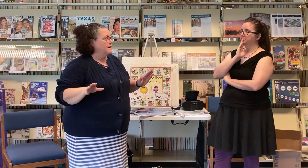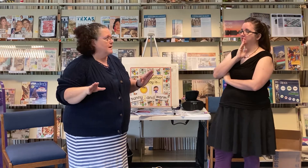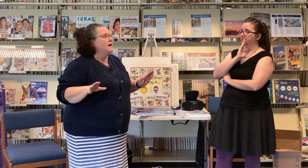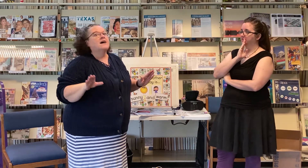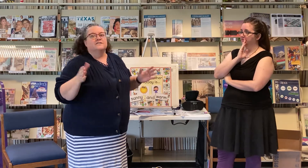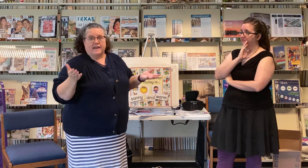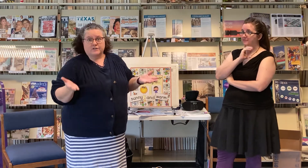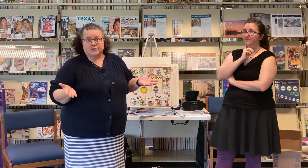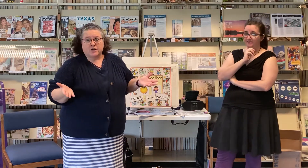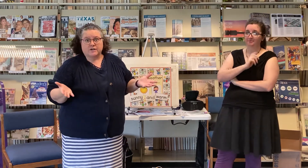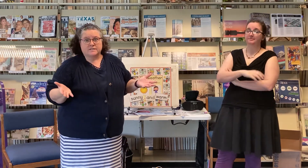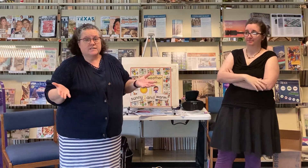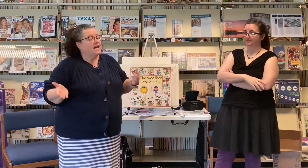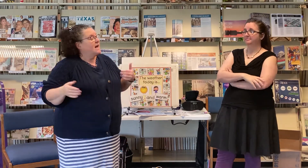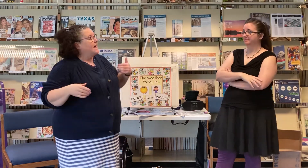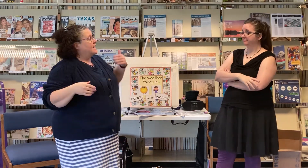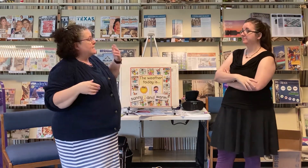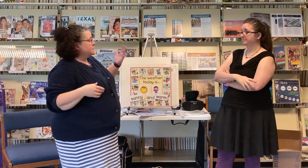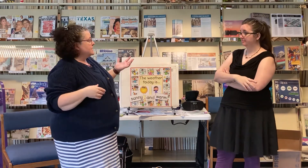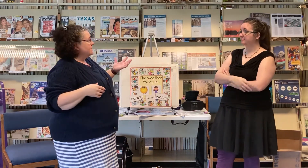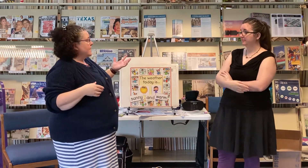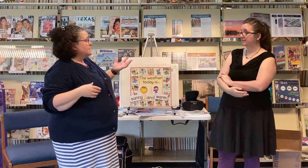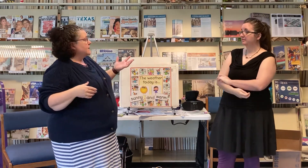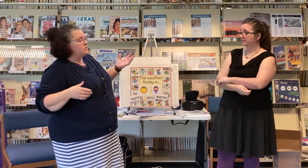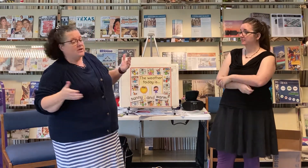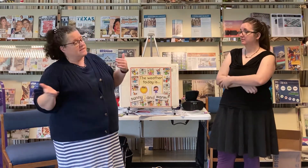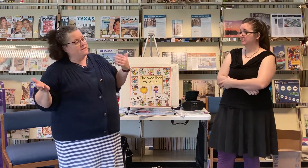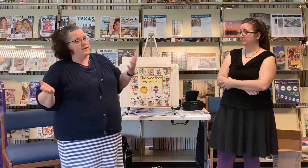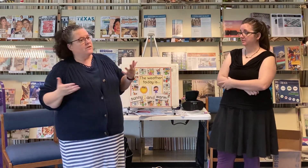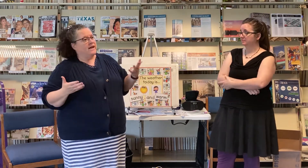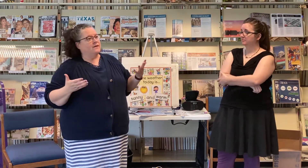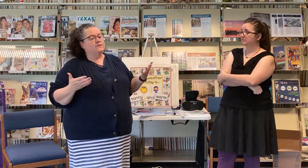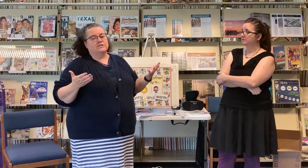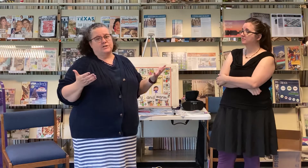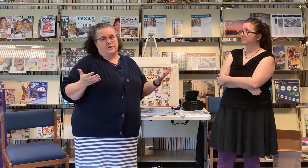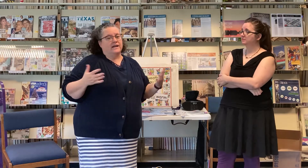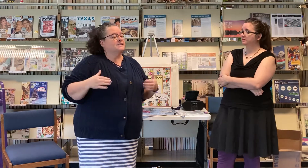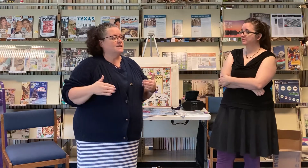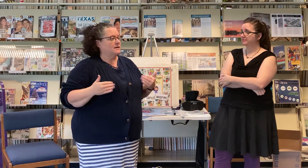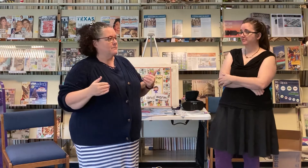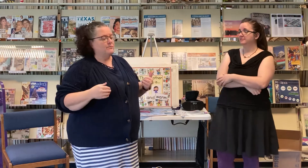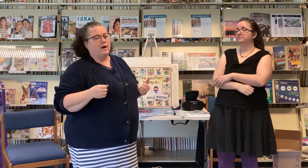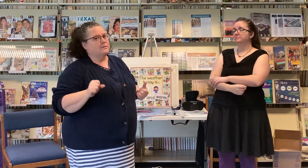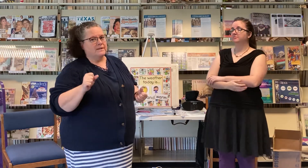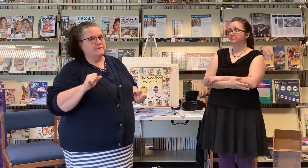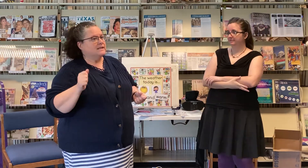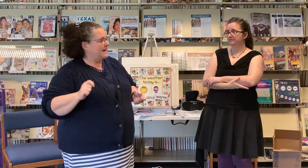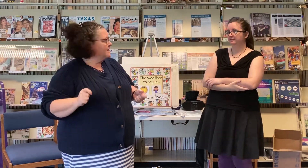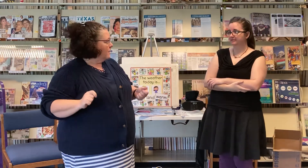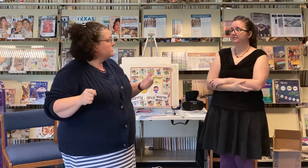sharks? They are sharks. Mm-hmm. And interesting fact about sharks, even though I don't have one to show you guys, and I'm probably glad I don't.